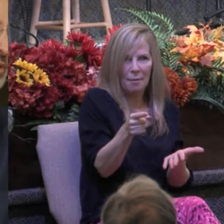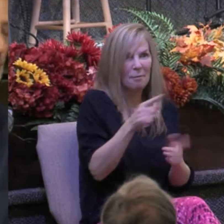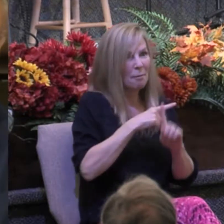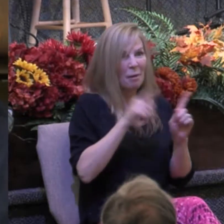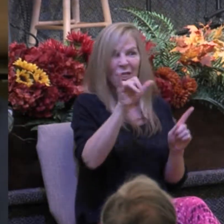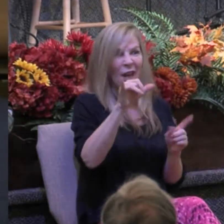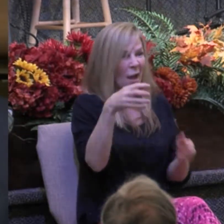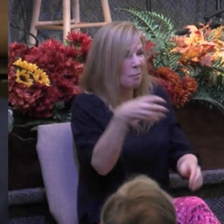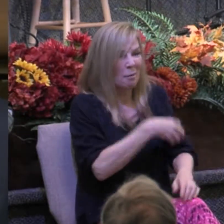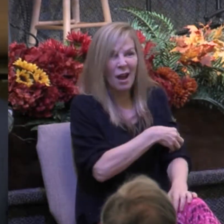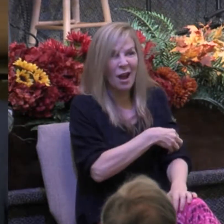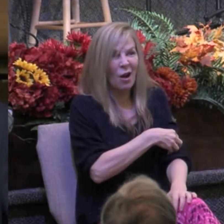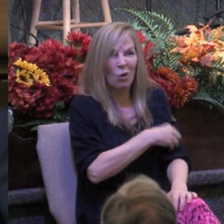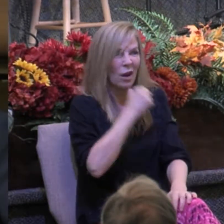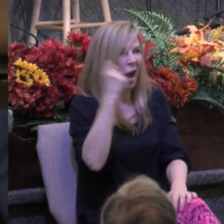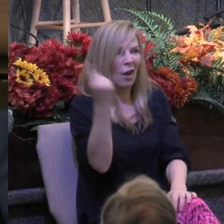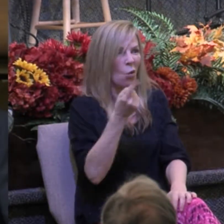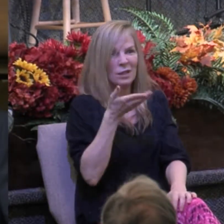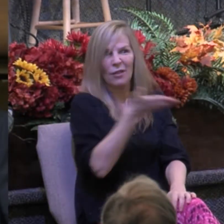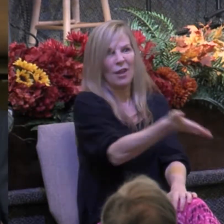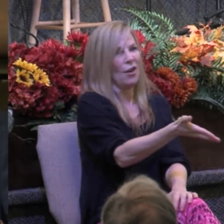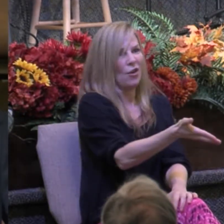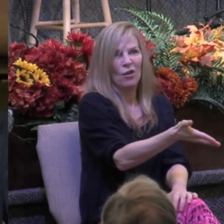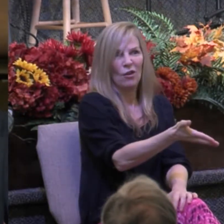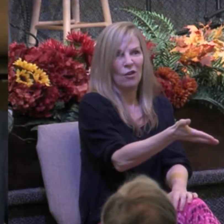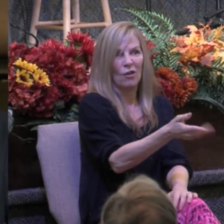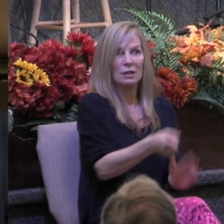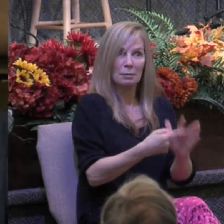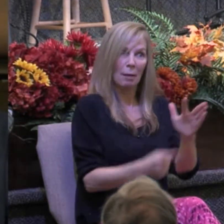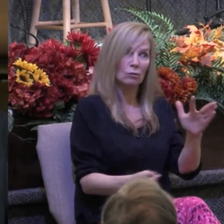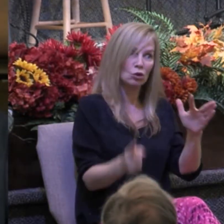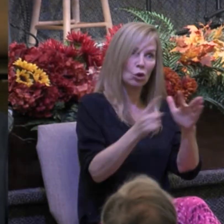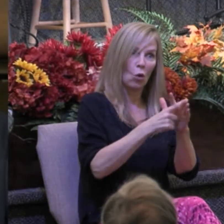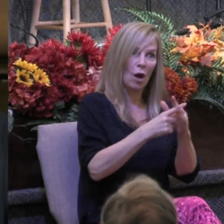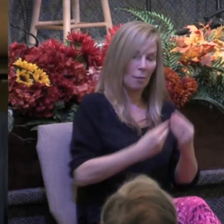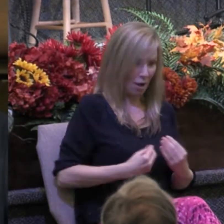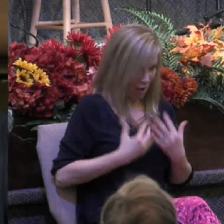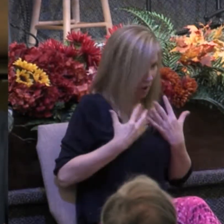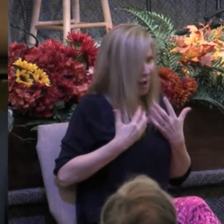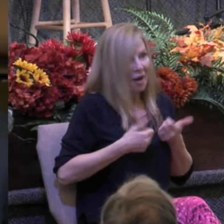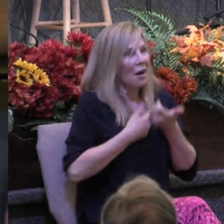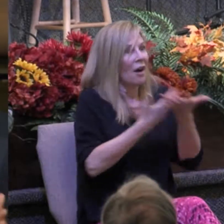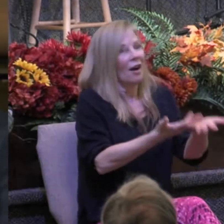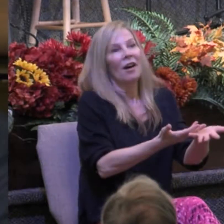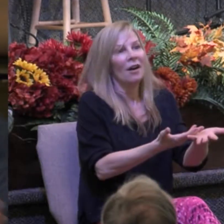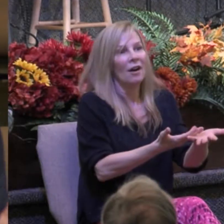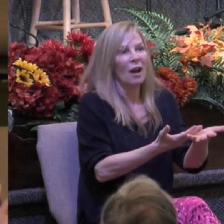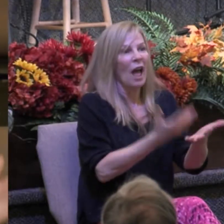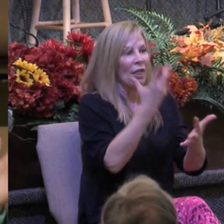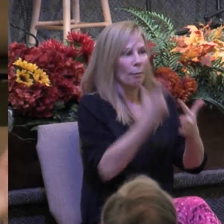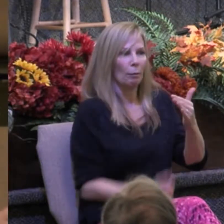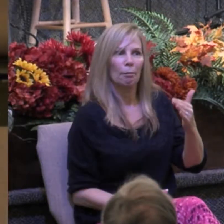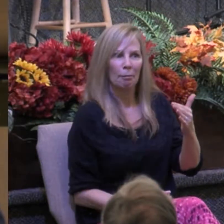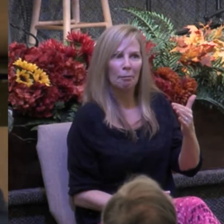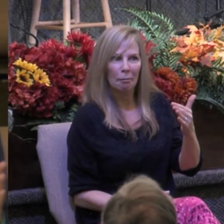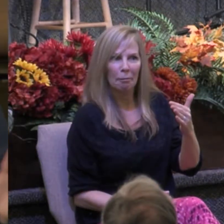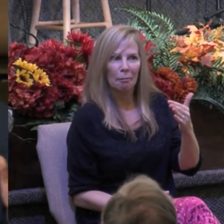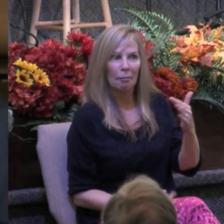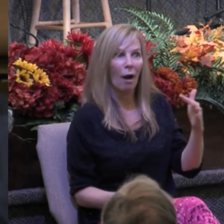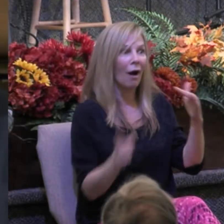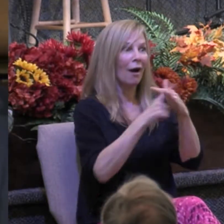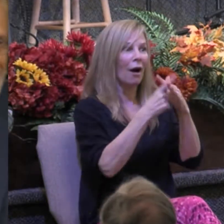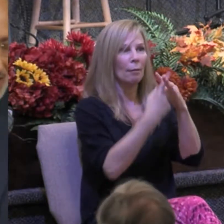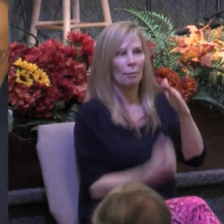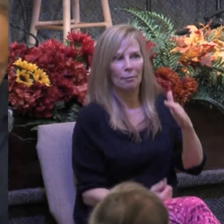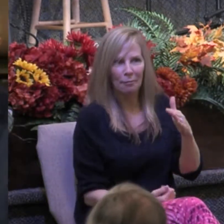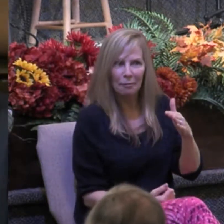power wasn't always available to them, because just like in Old Testament times, the Spirit would come upon them only for